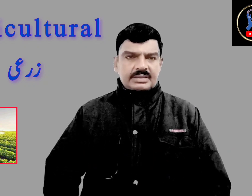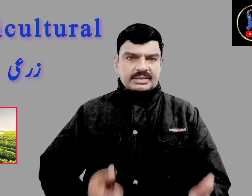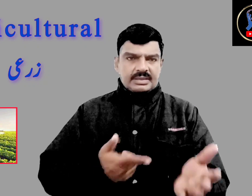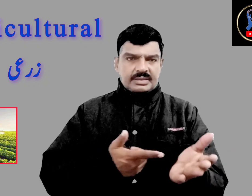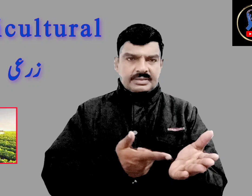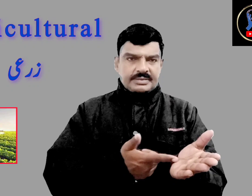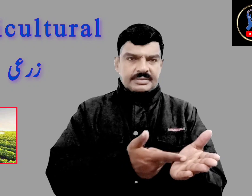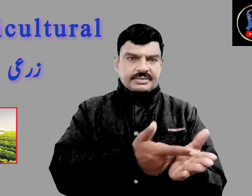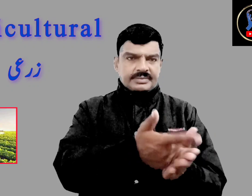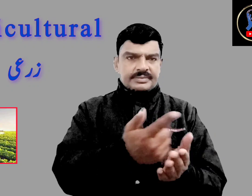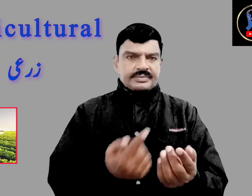agricultural,